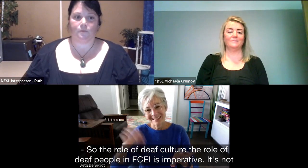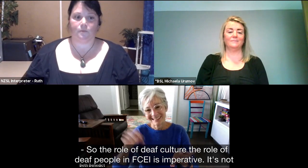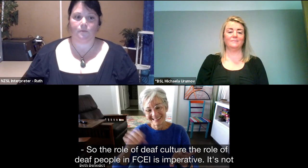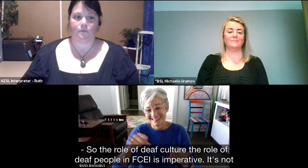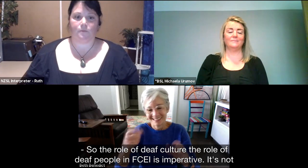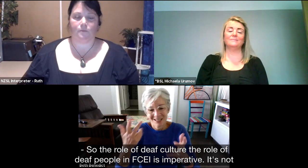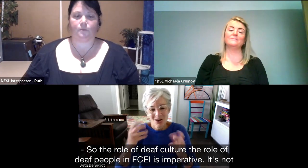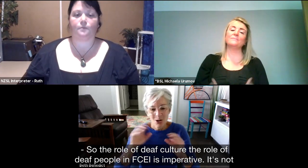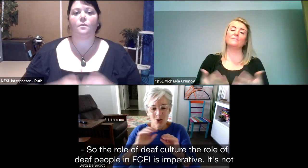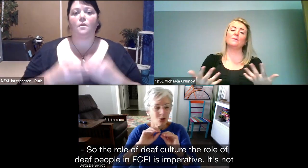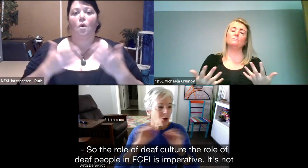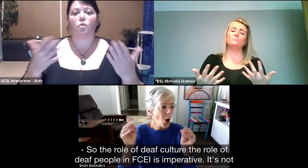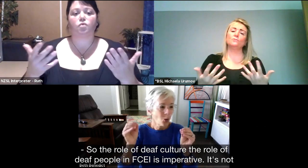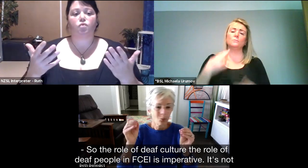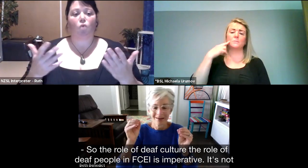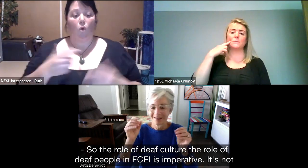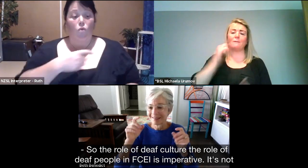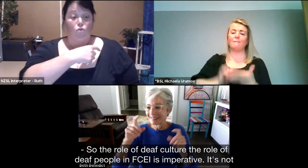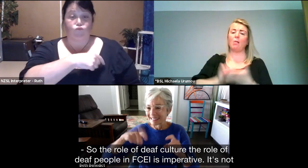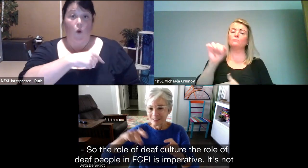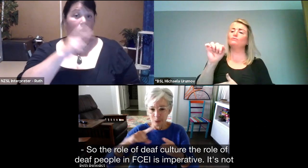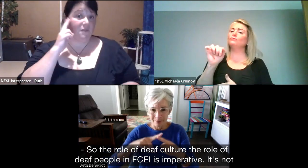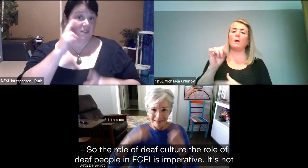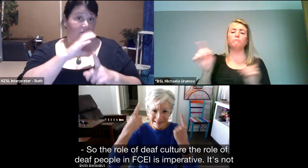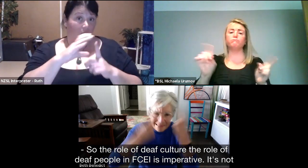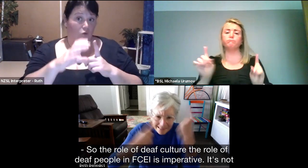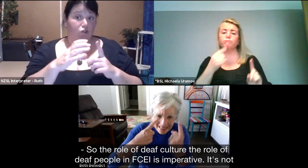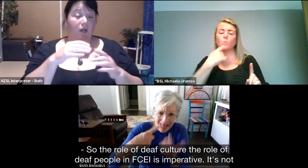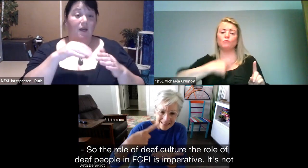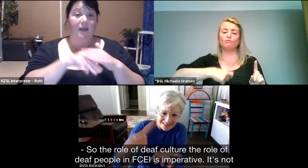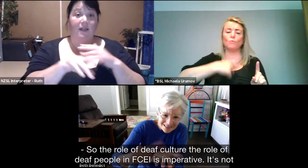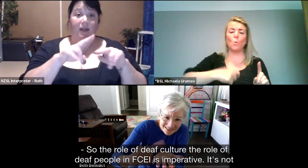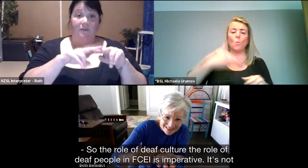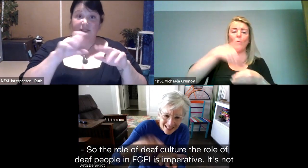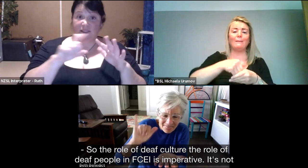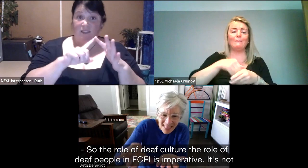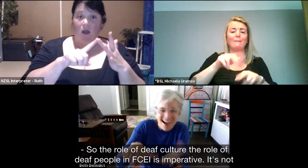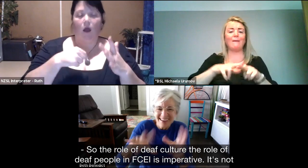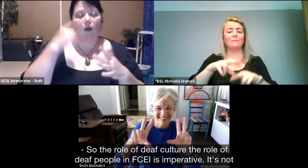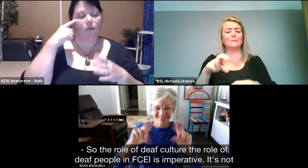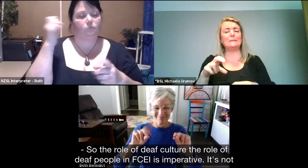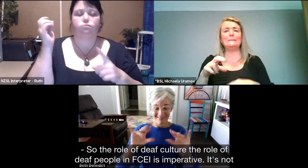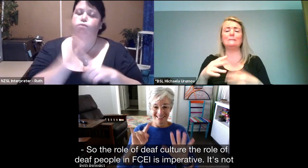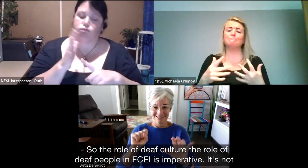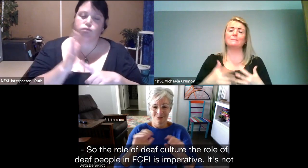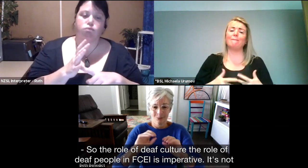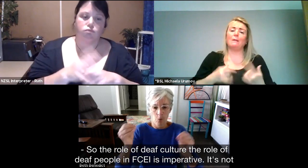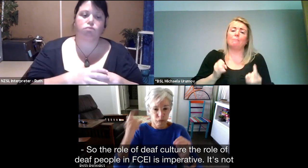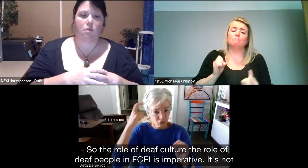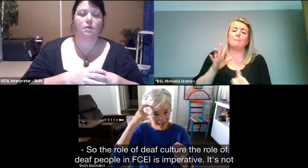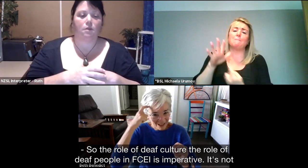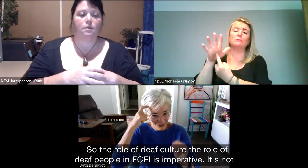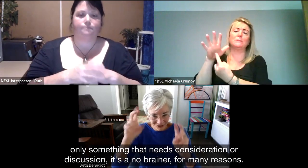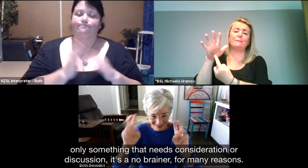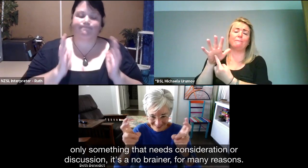So, the role of deaf culture in FCEI, I think, is imperative. I would even go so far as to say